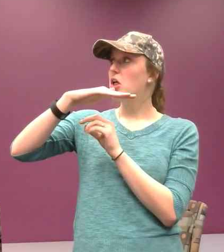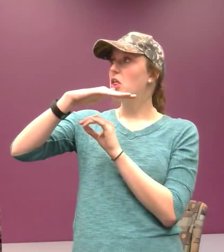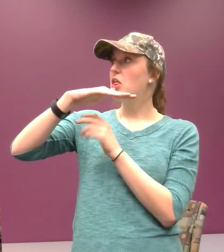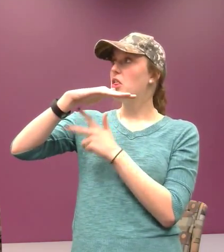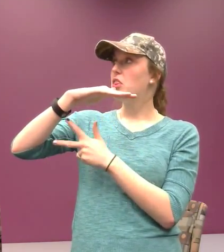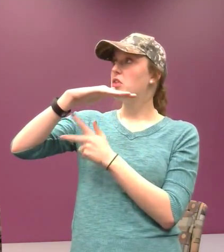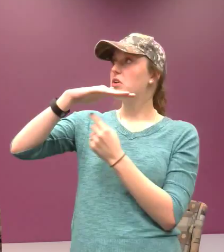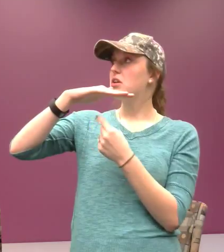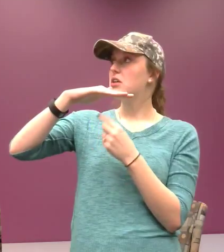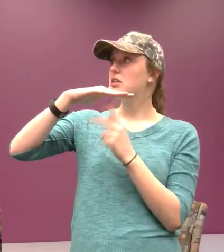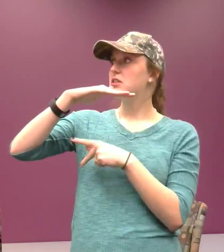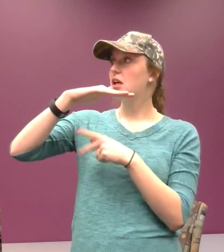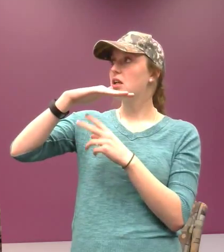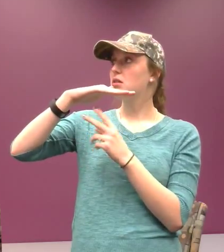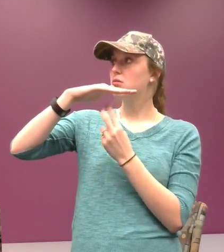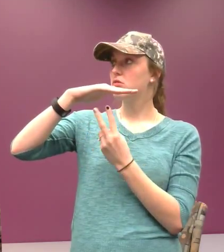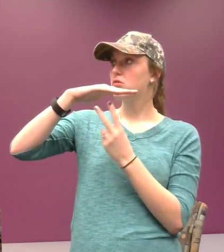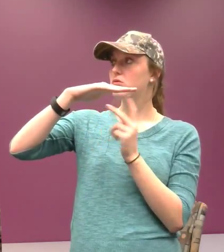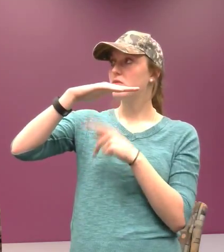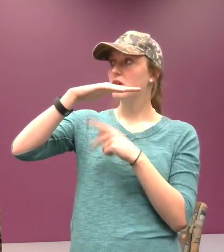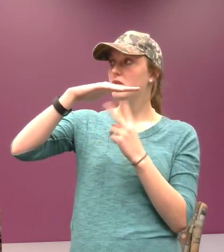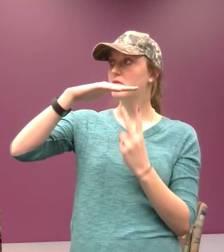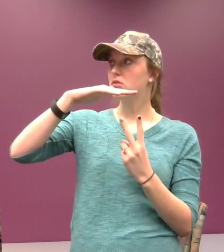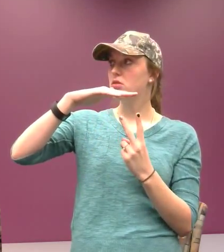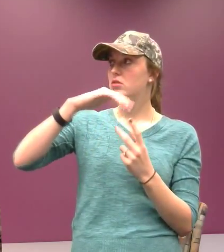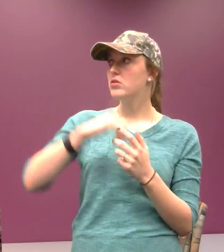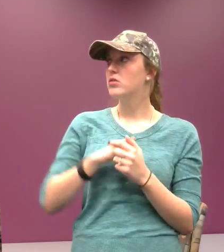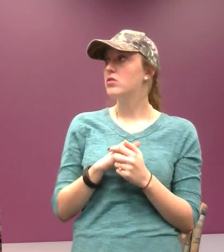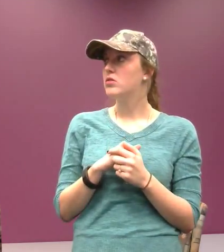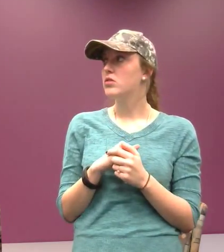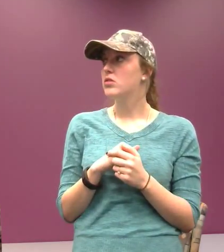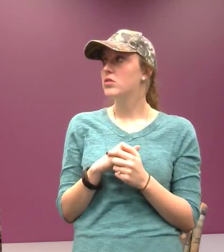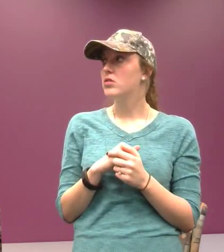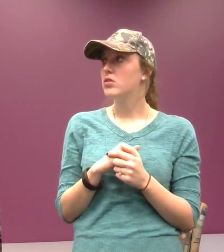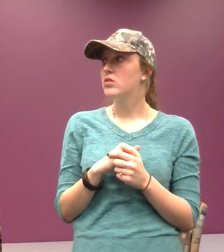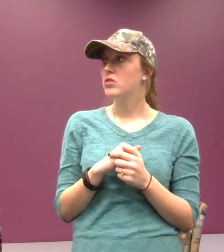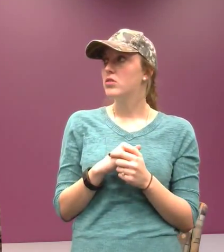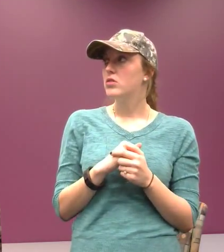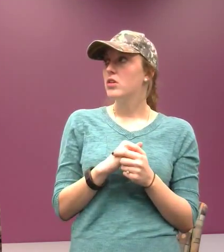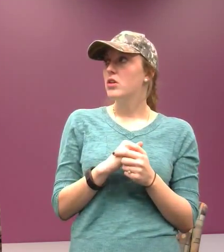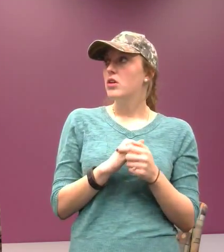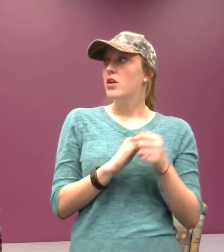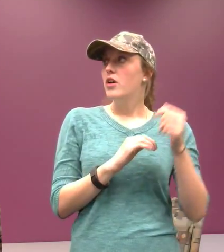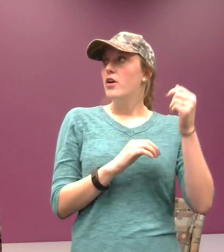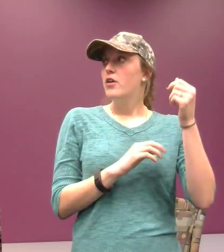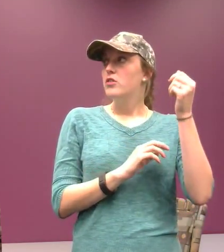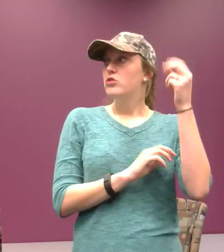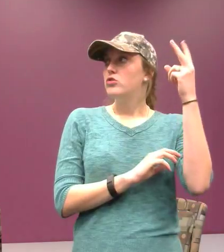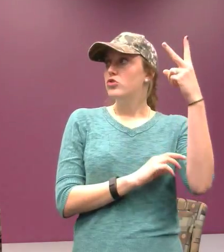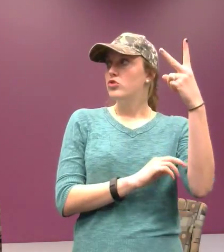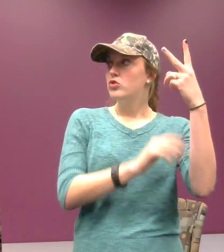4, of course, would be just 2 times 4, 2. And 3 is 3 times